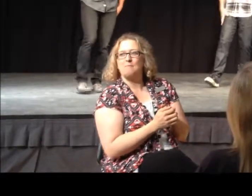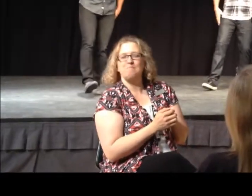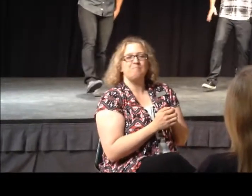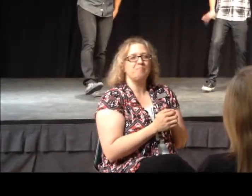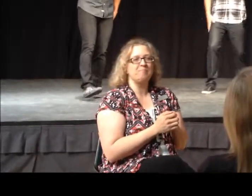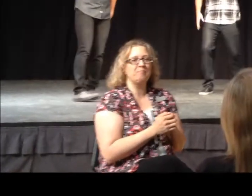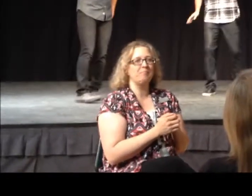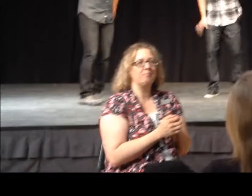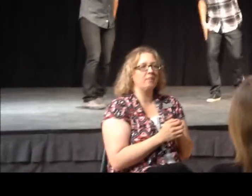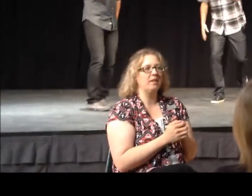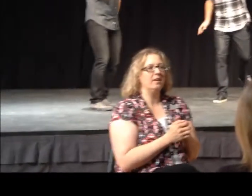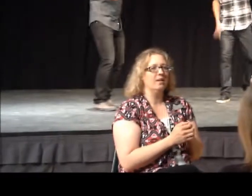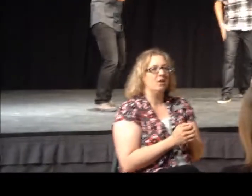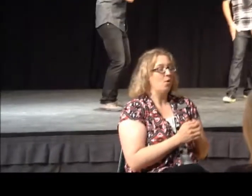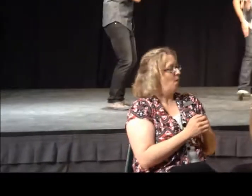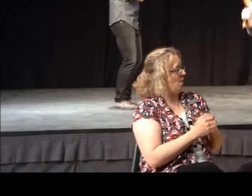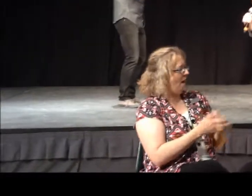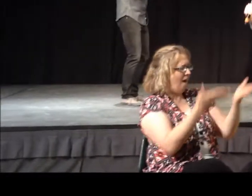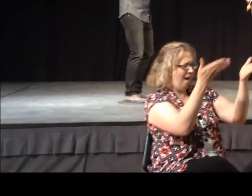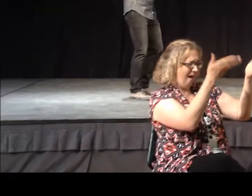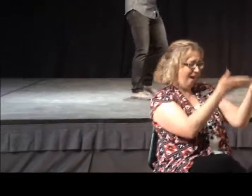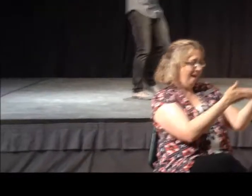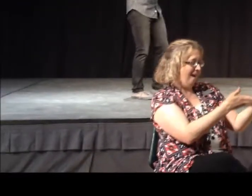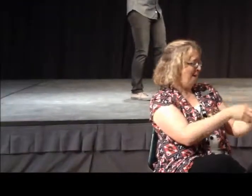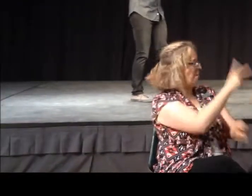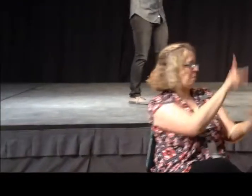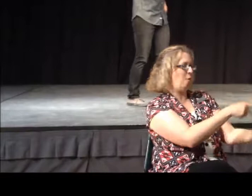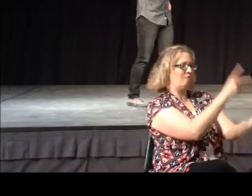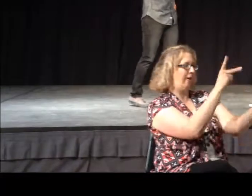The way you are